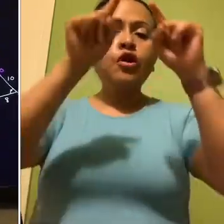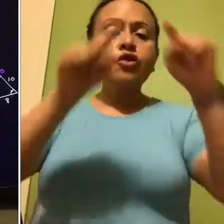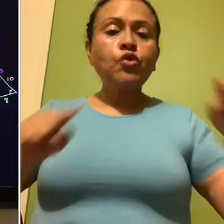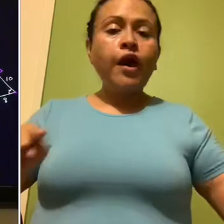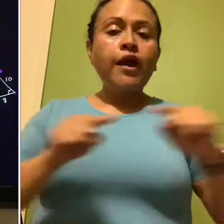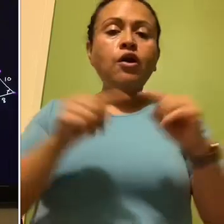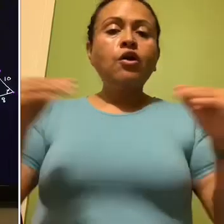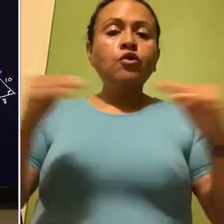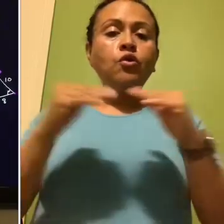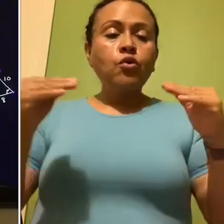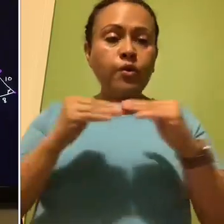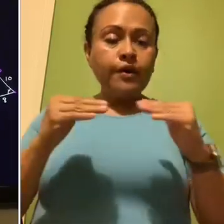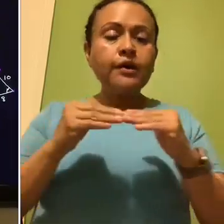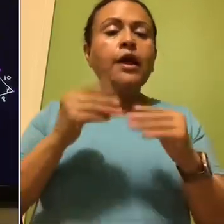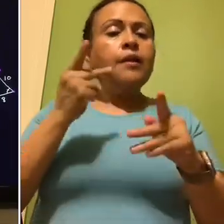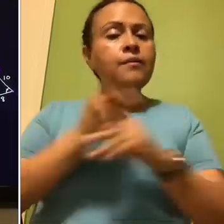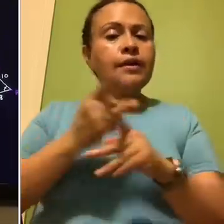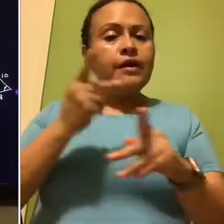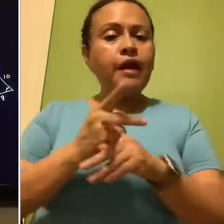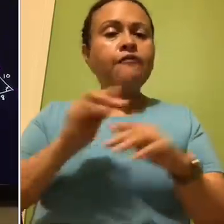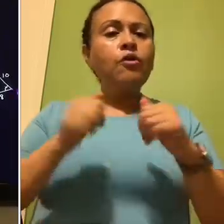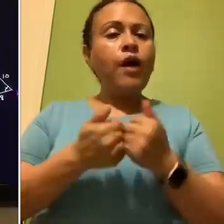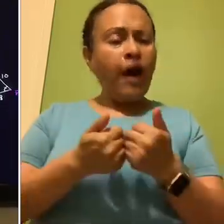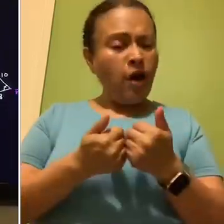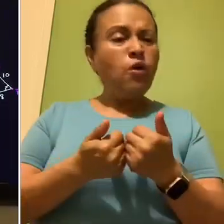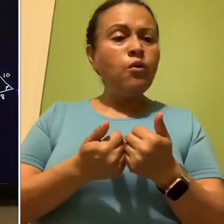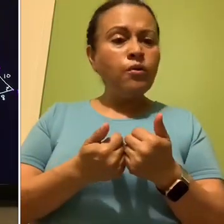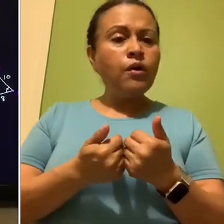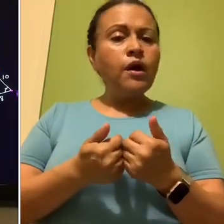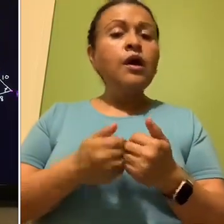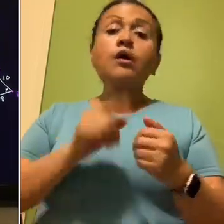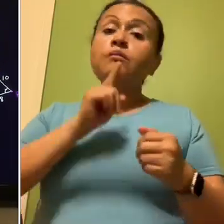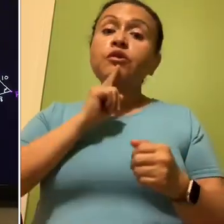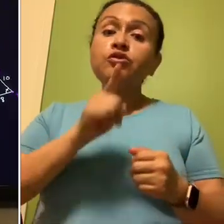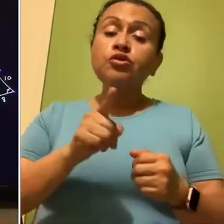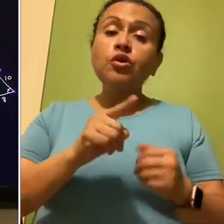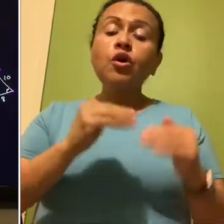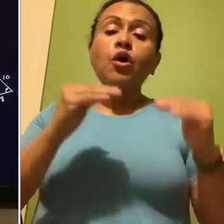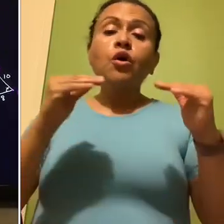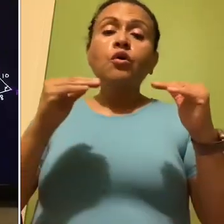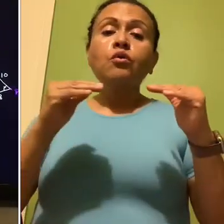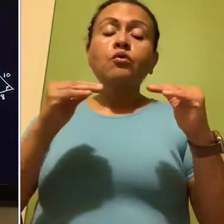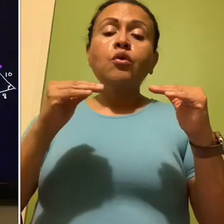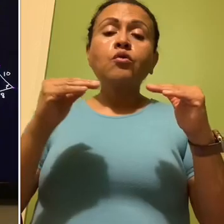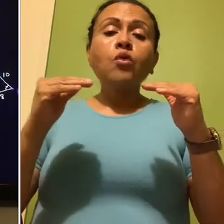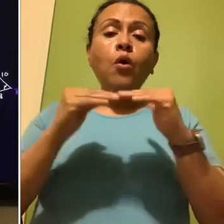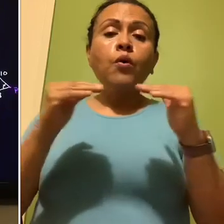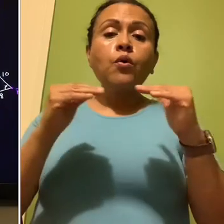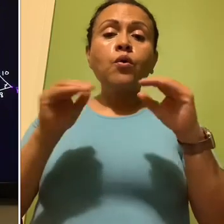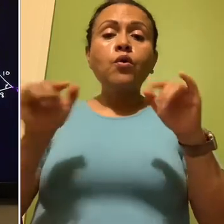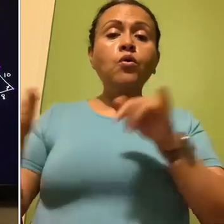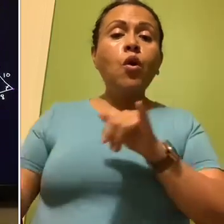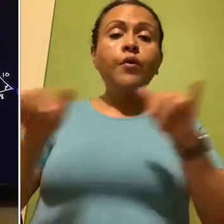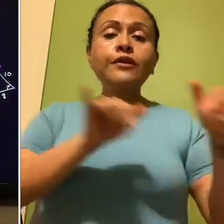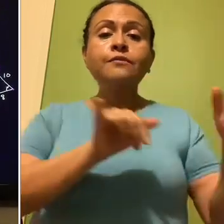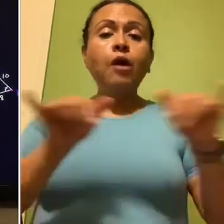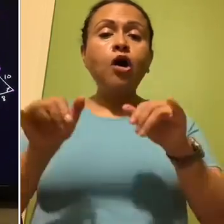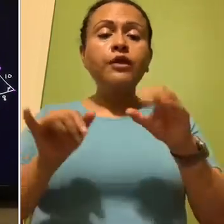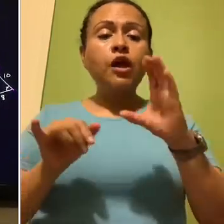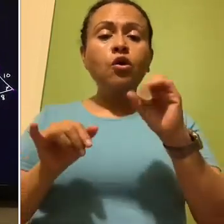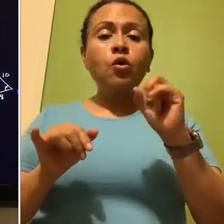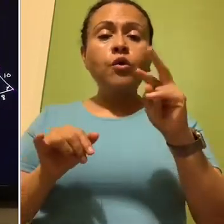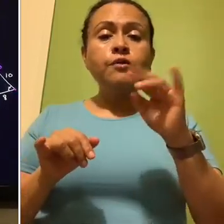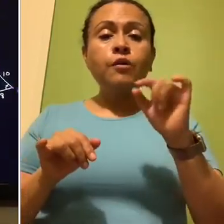that the two triangles are congruent. But we have to be careful on how we state the triangles. We want to make sure we get the corresponding sides. So we could